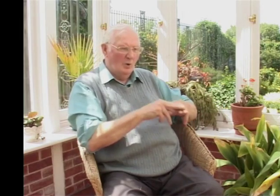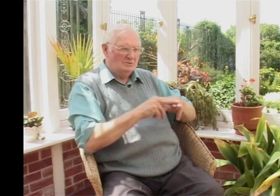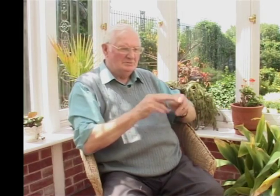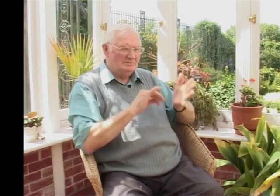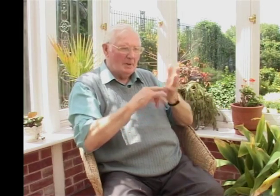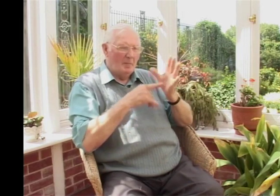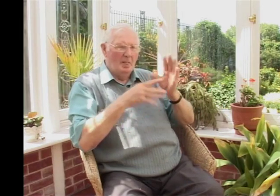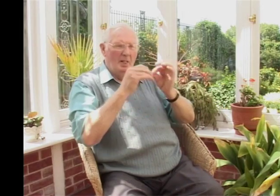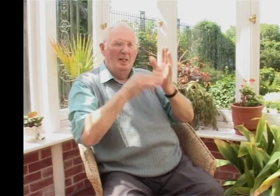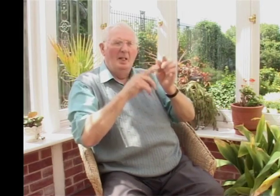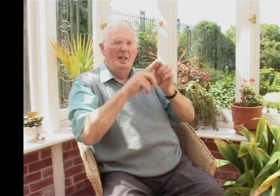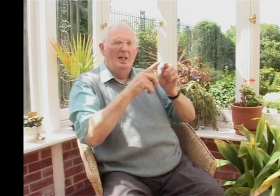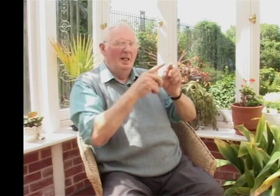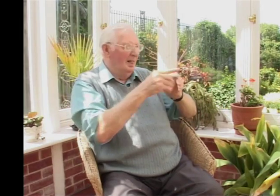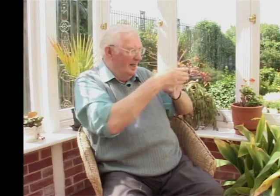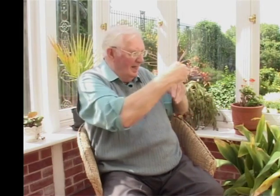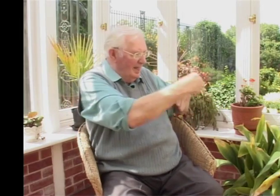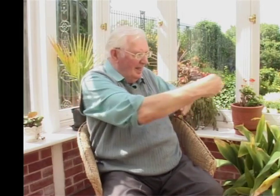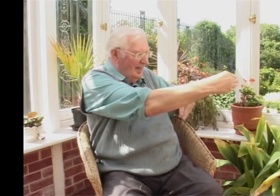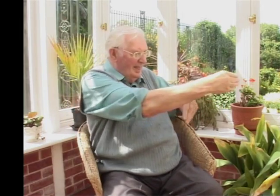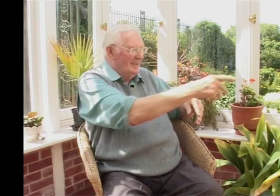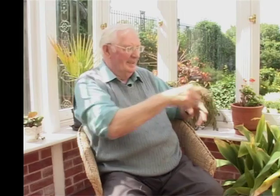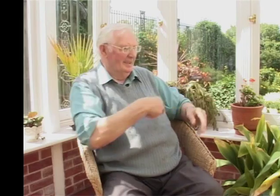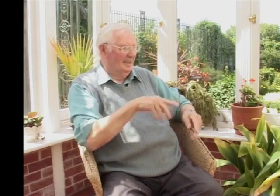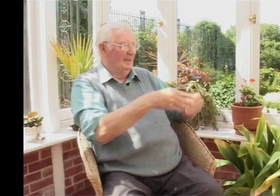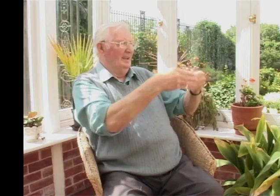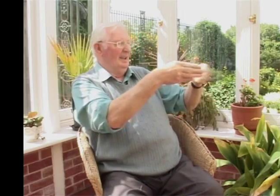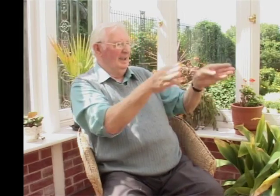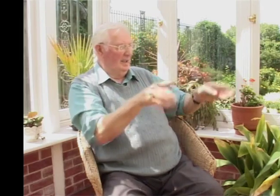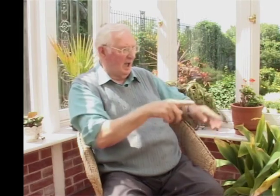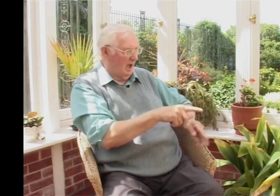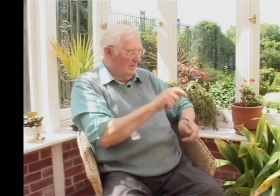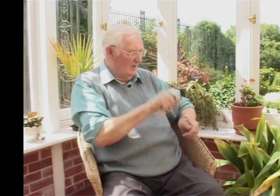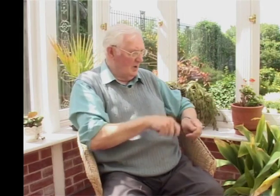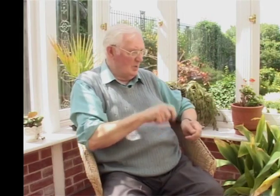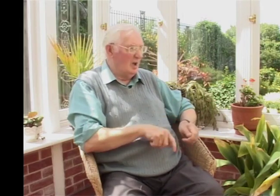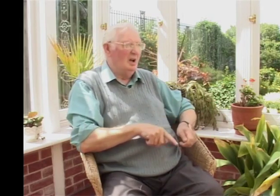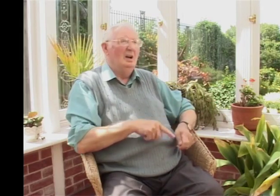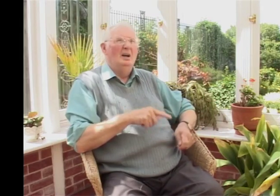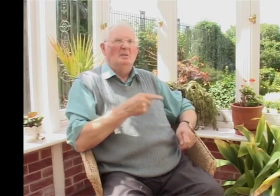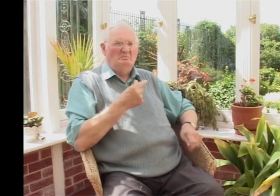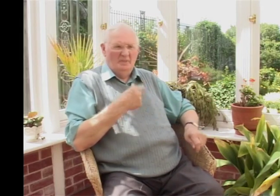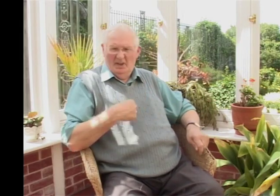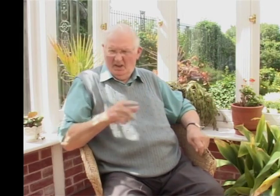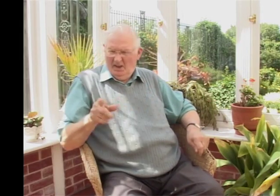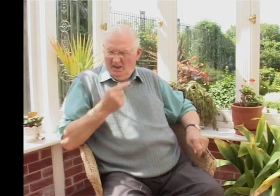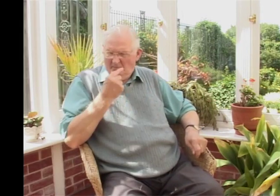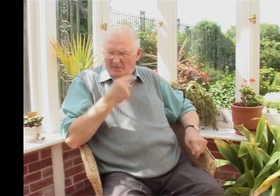where horses were kept before, because there were the stables along the side. And we thought, oh, we're chopping firewood here. And I said to Bert, oh, you can smell there's